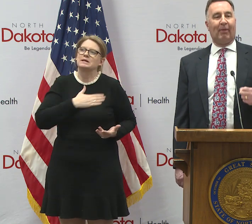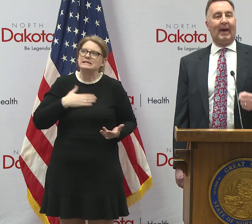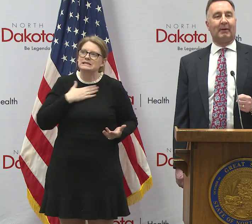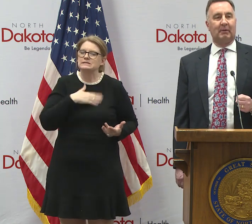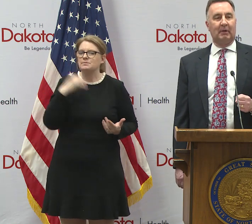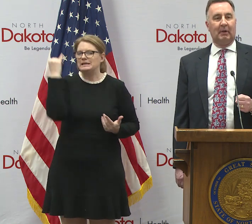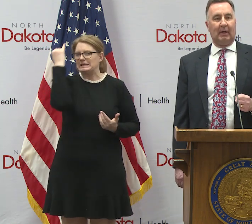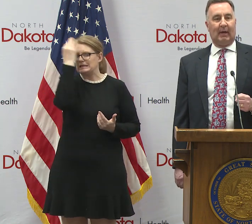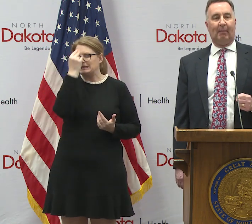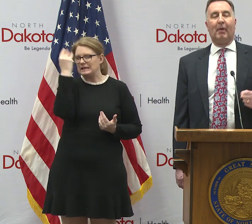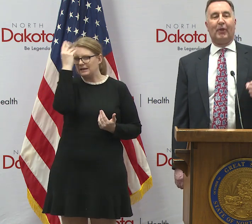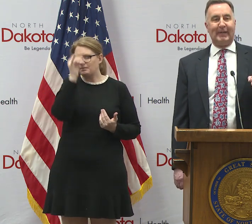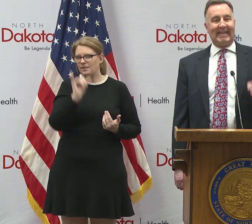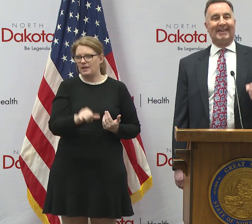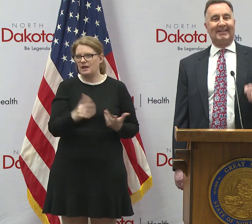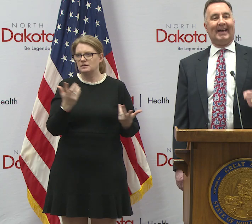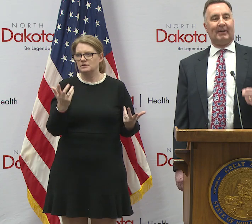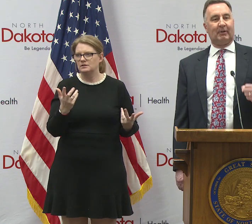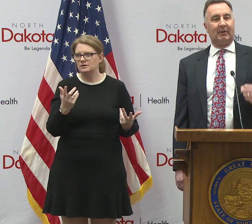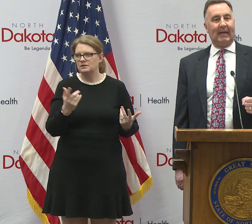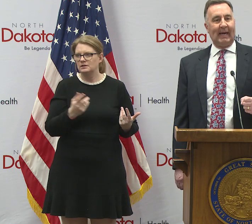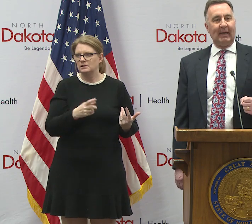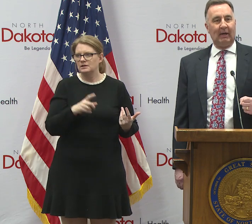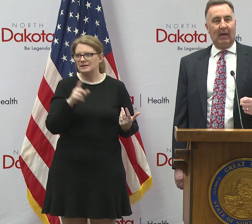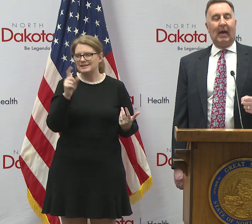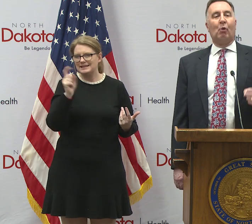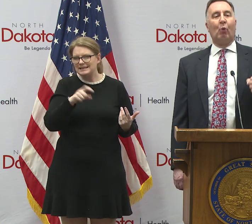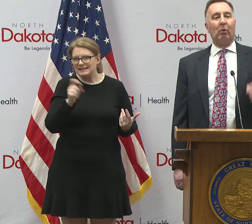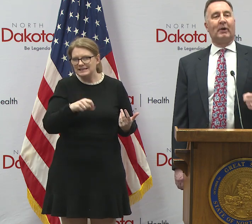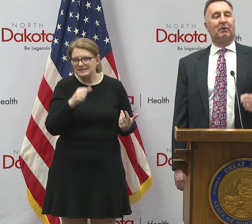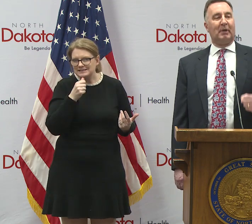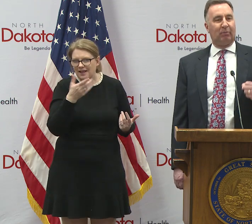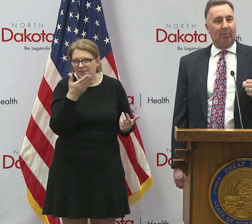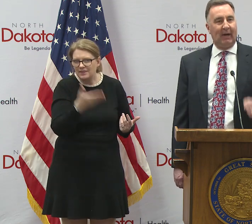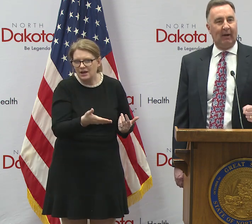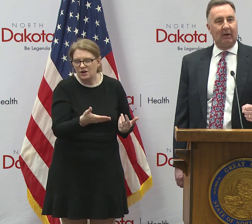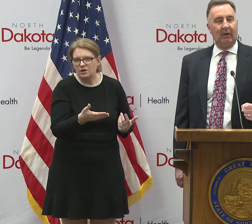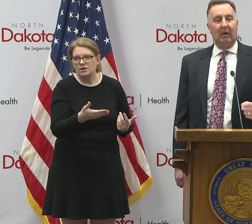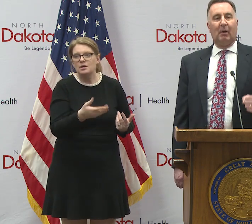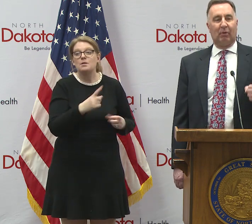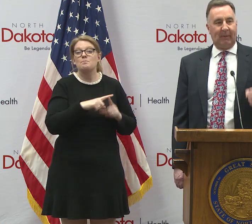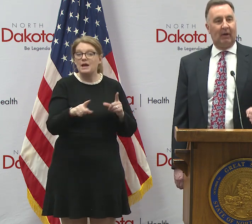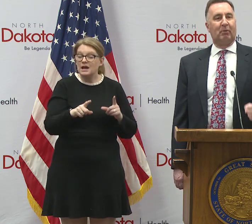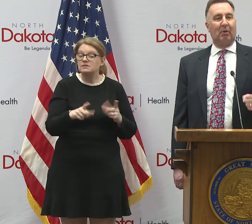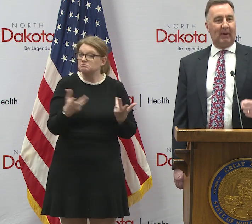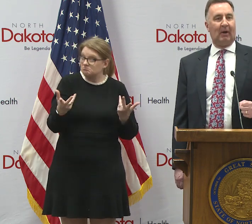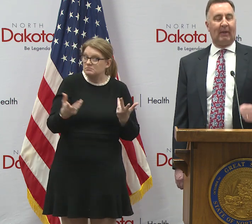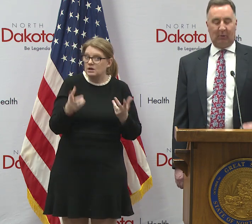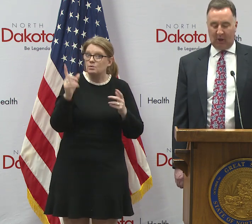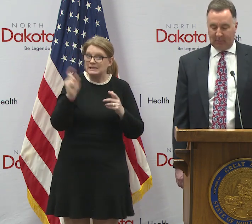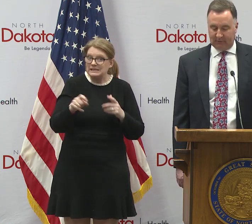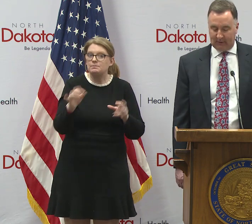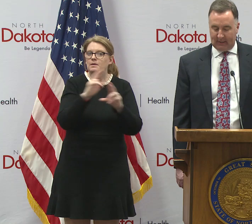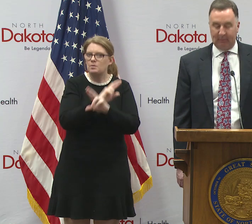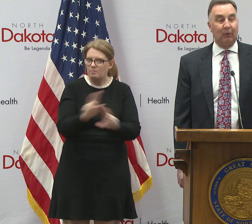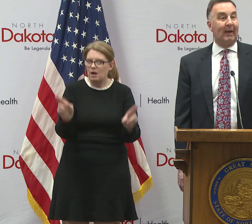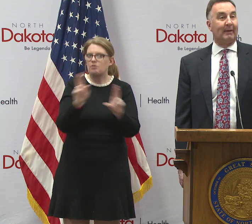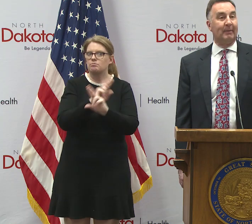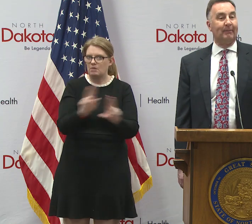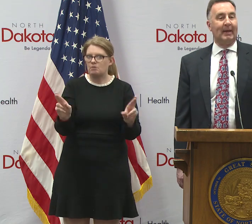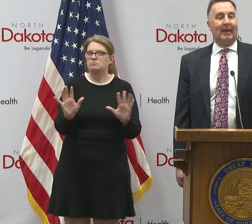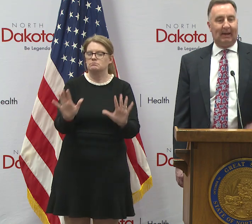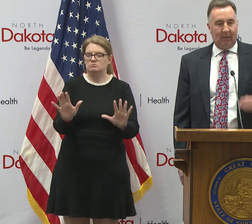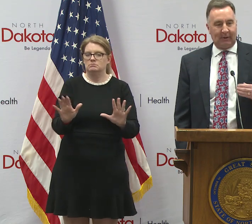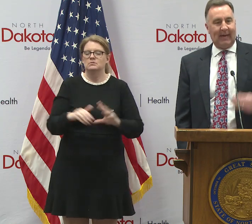thinking about that. The need is not there today. We want to be prepared, and that will help us do